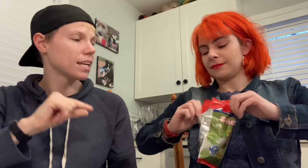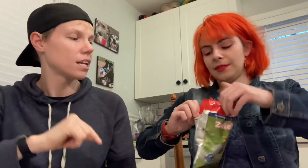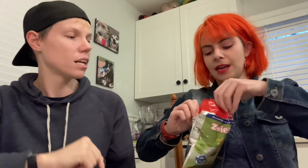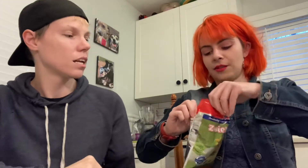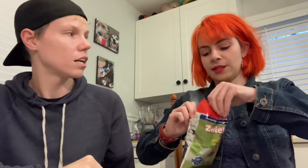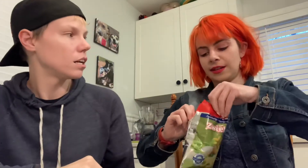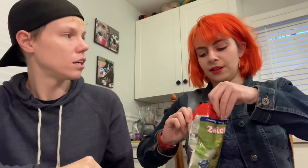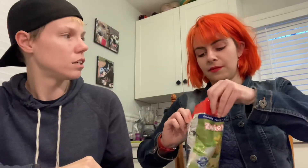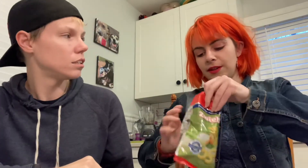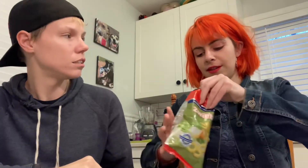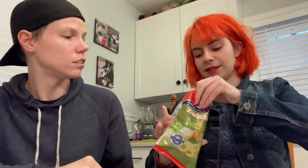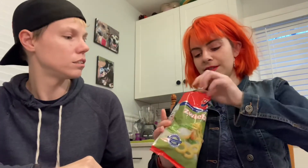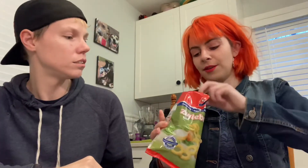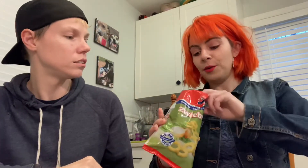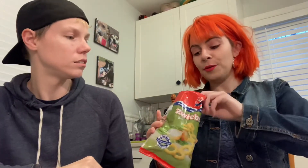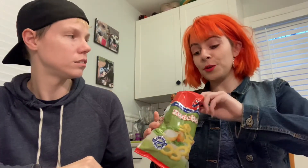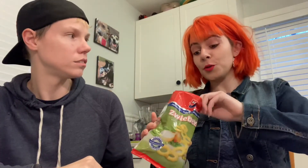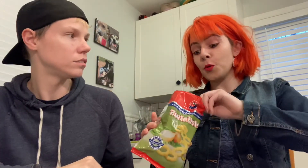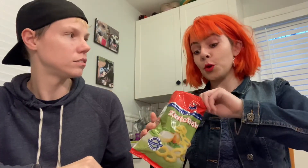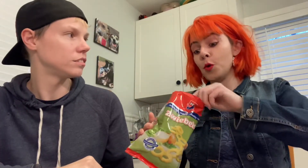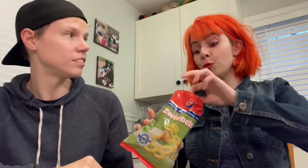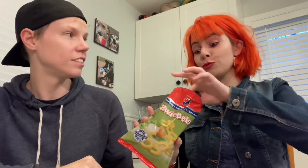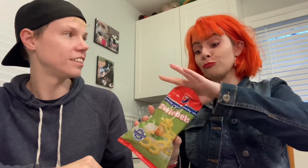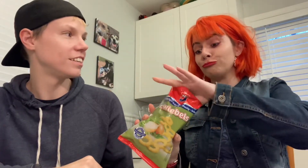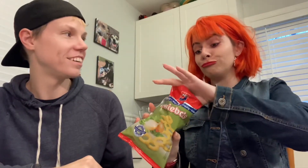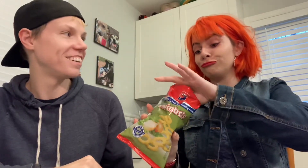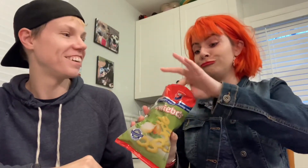Yeah, it looks like onion rings. Oh, they're so cute.